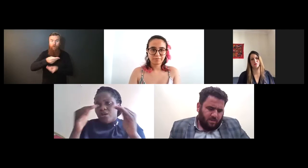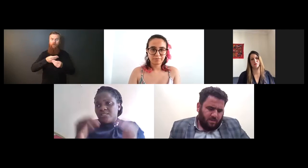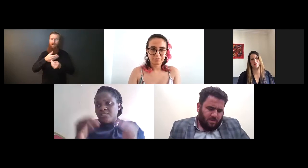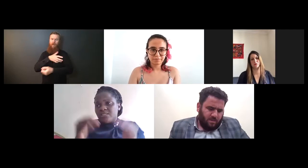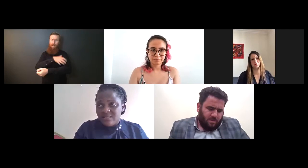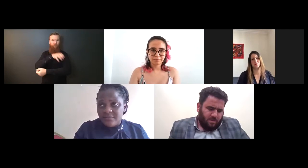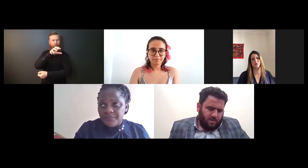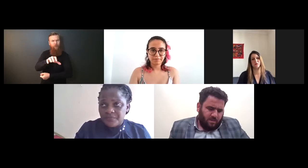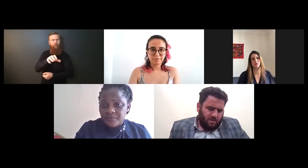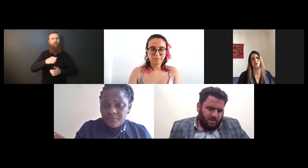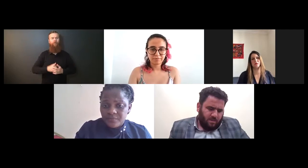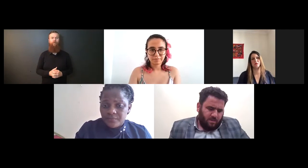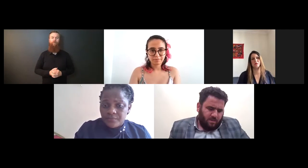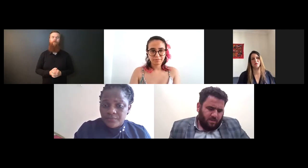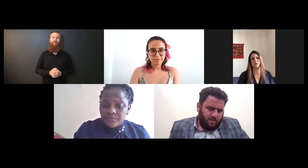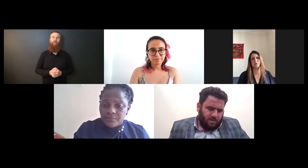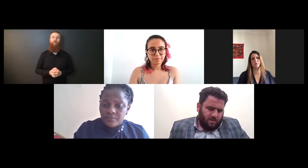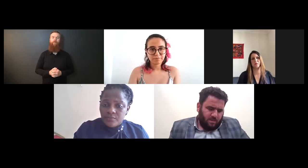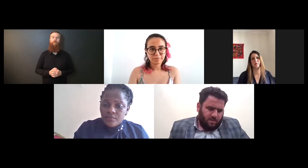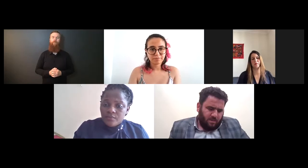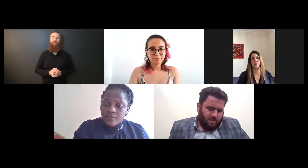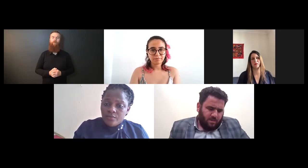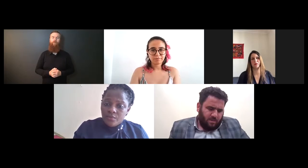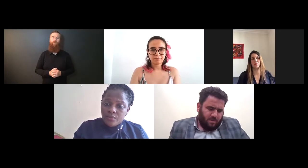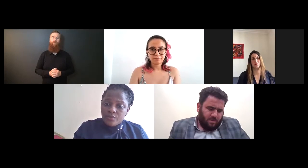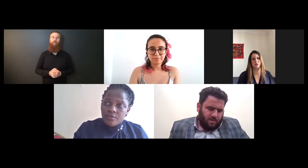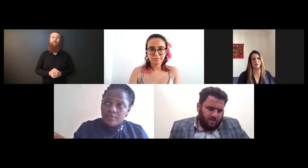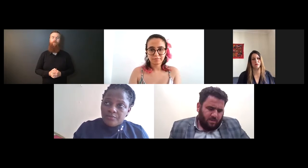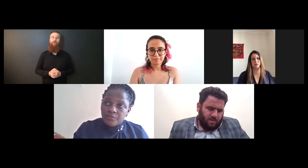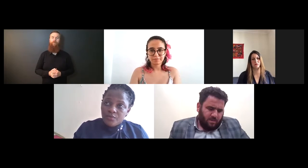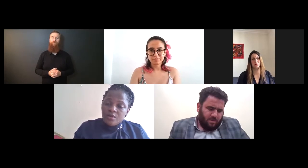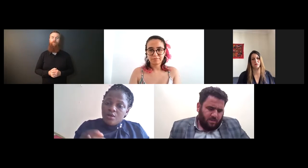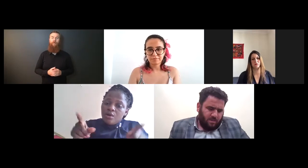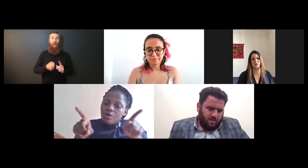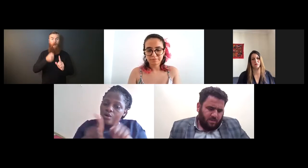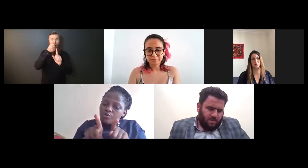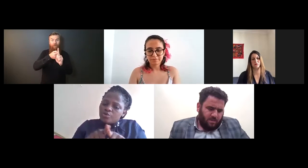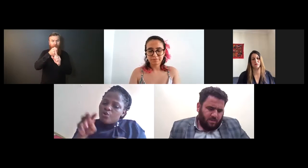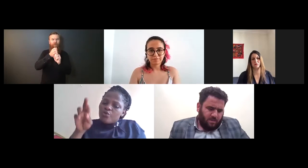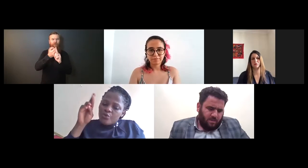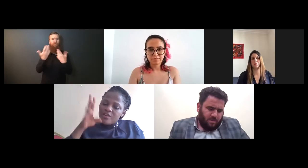Because it is through different advocacy structures that one can get forward.